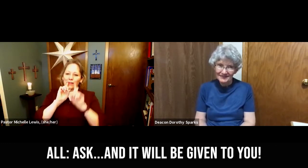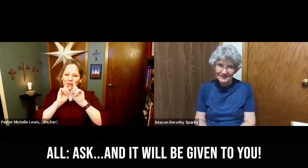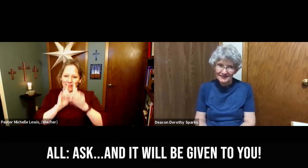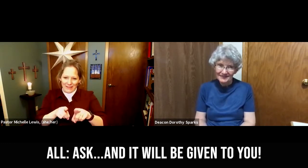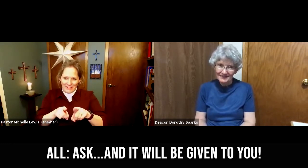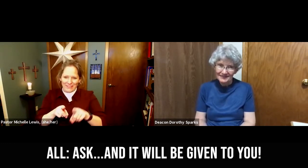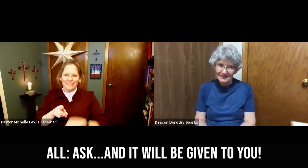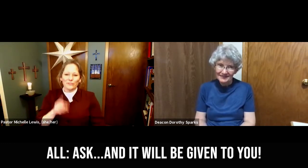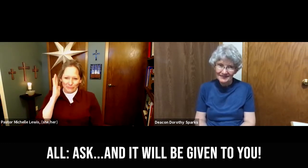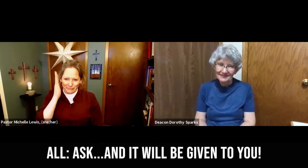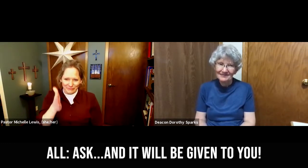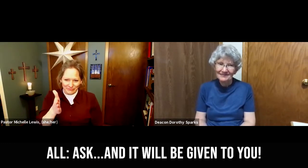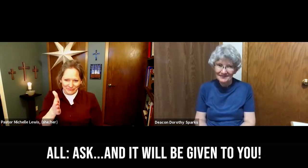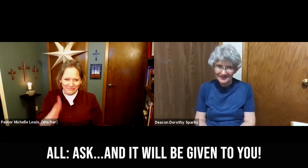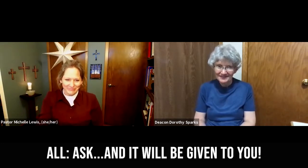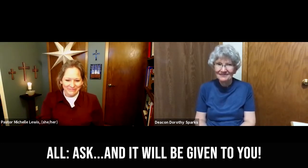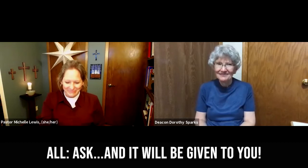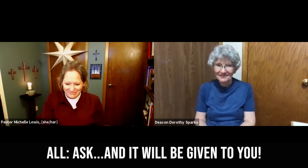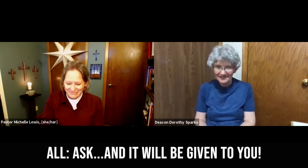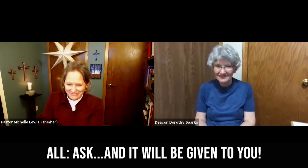and it will be given to you.